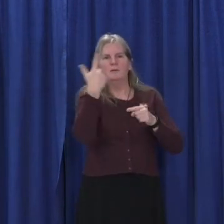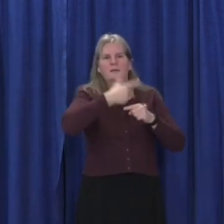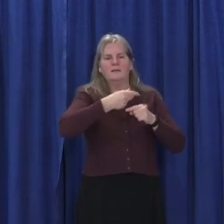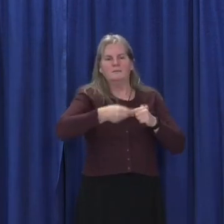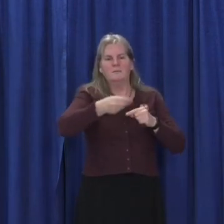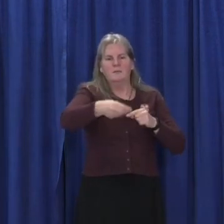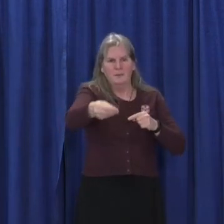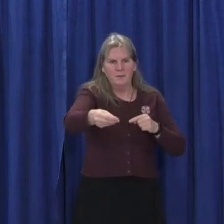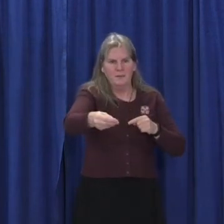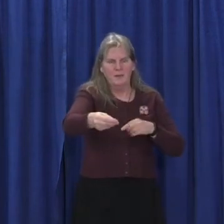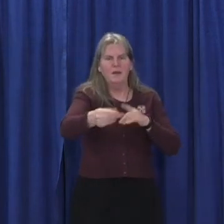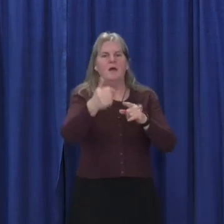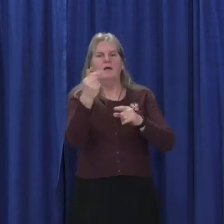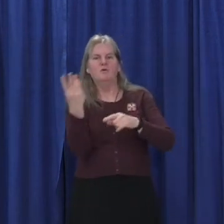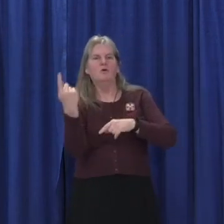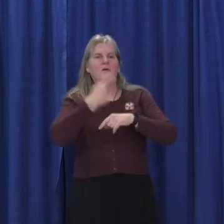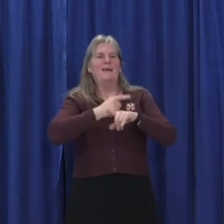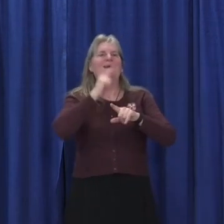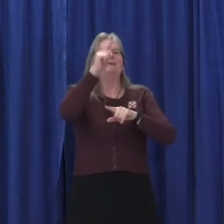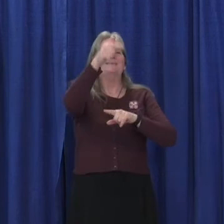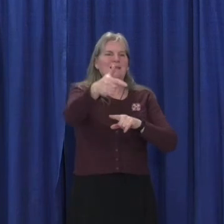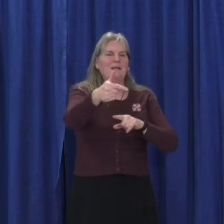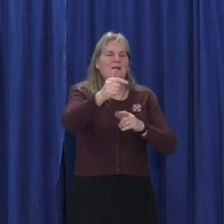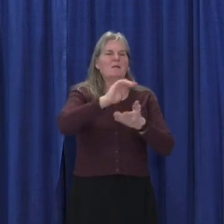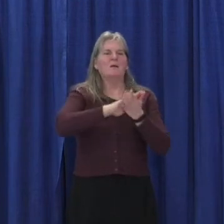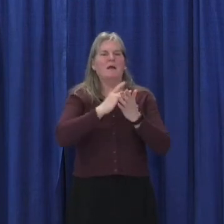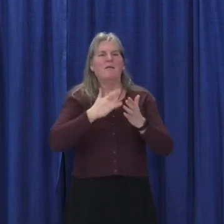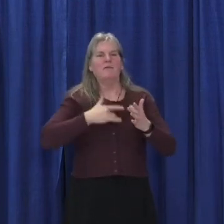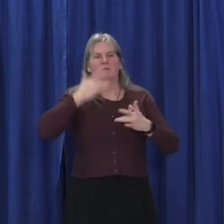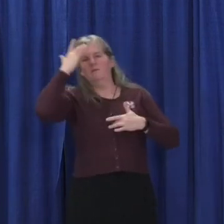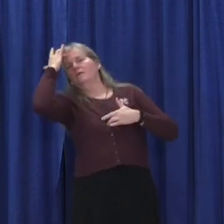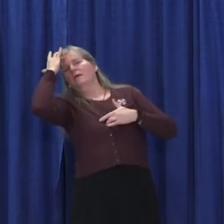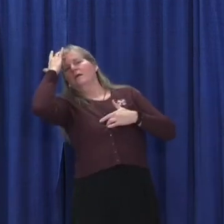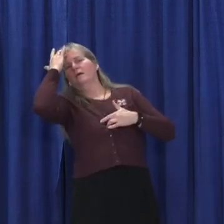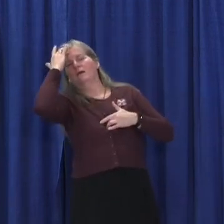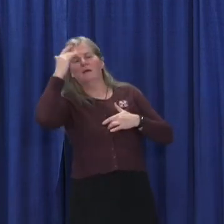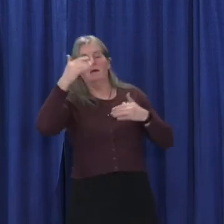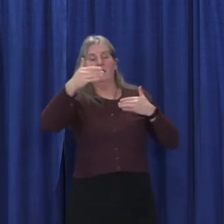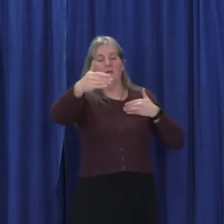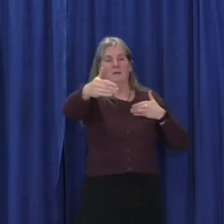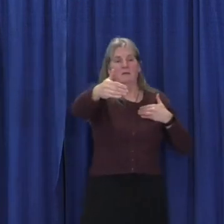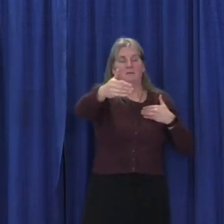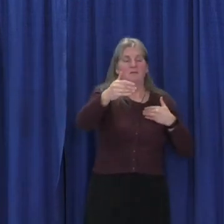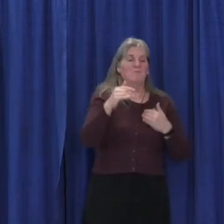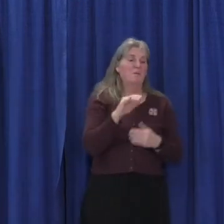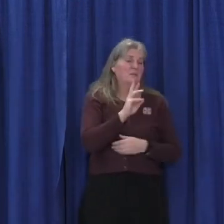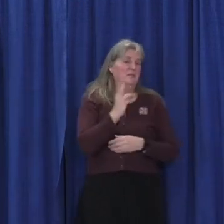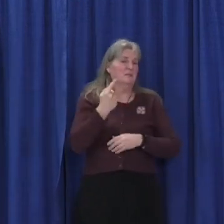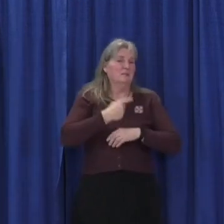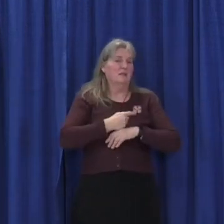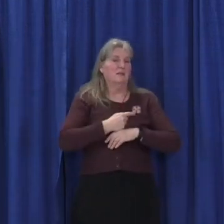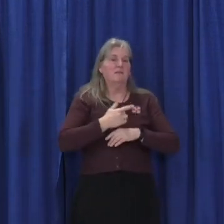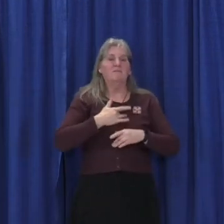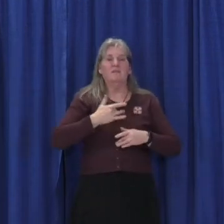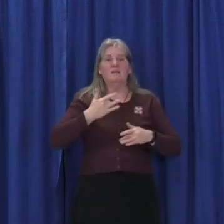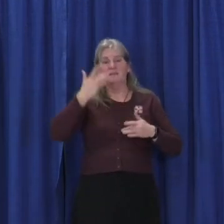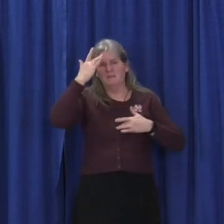days later, they get symptoms. So there's a few days in there where they don't know they have anything, and they